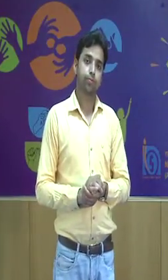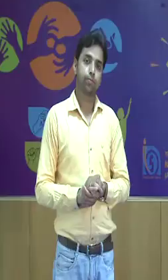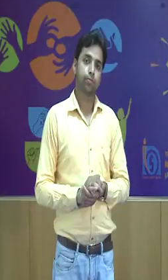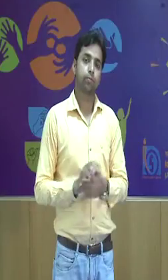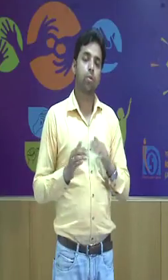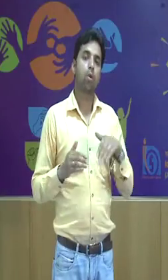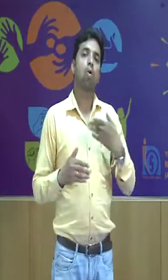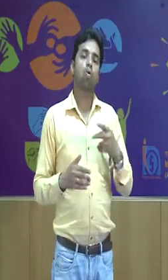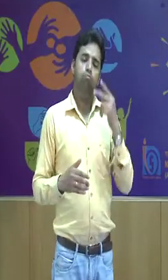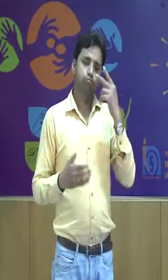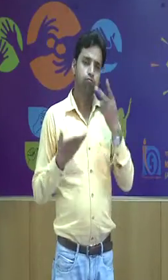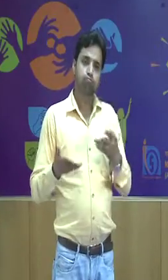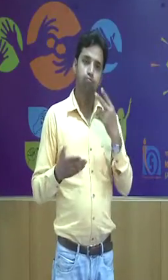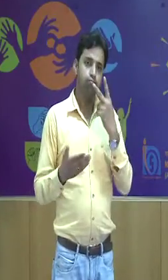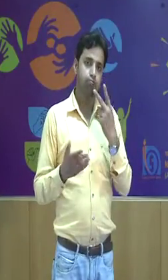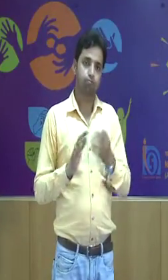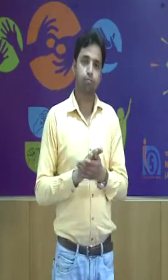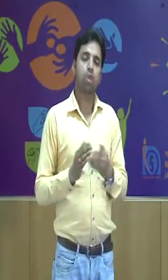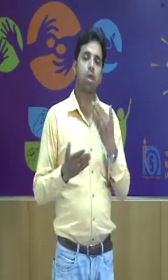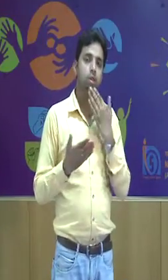That's all for today. Thanks for watching.